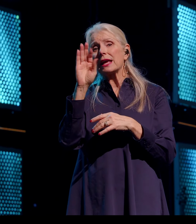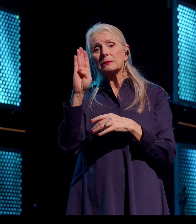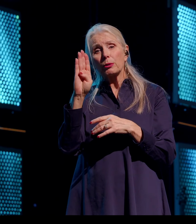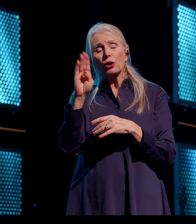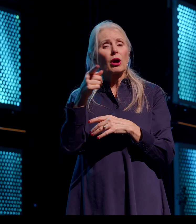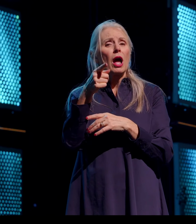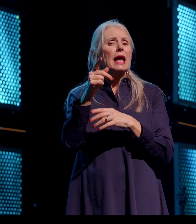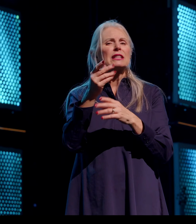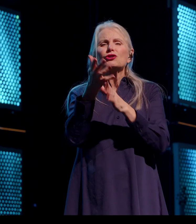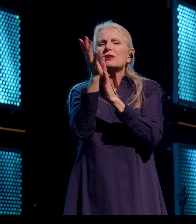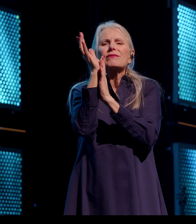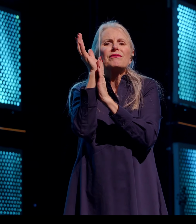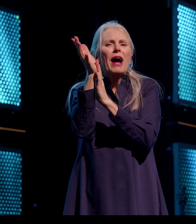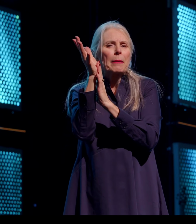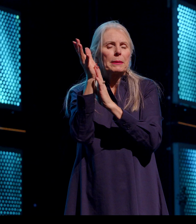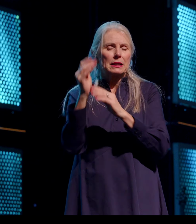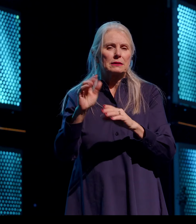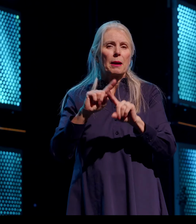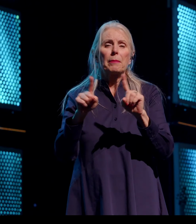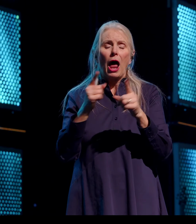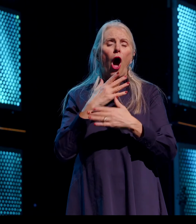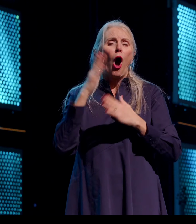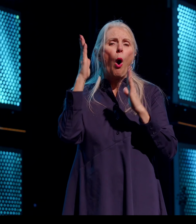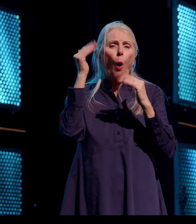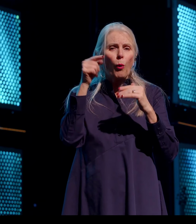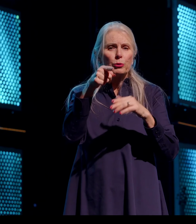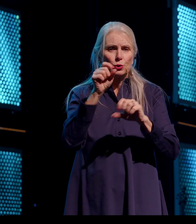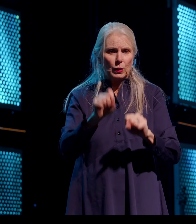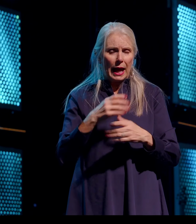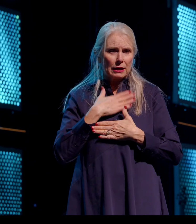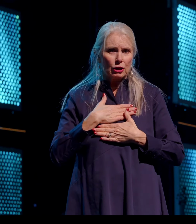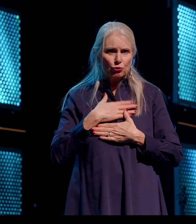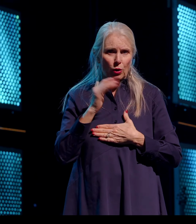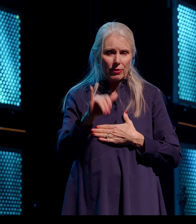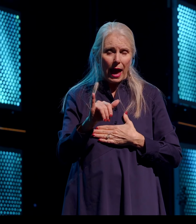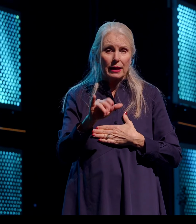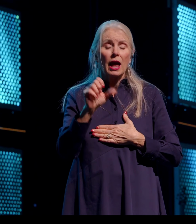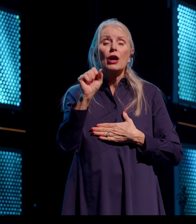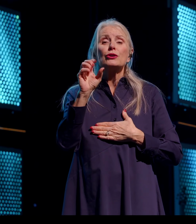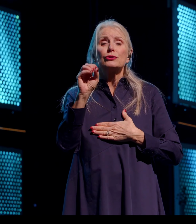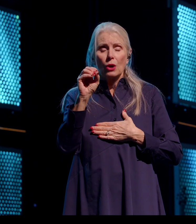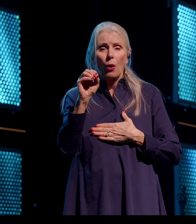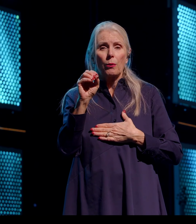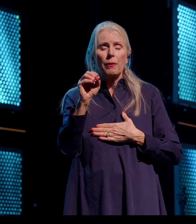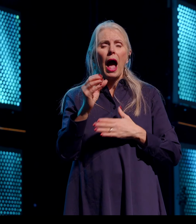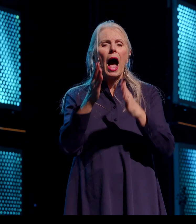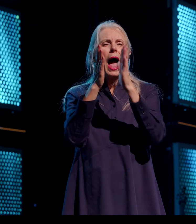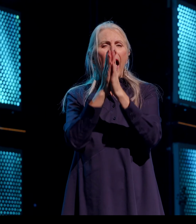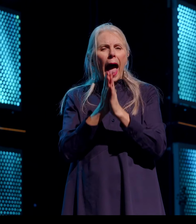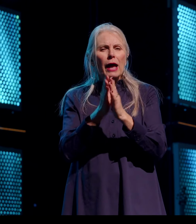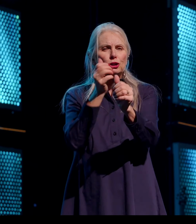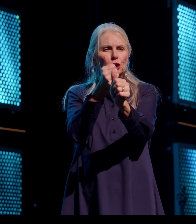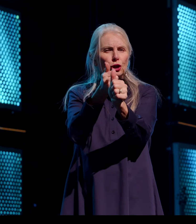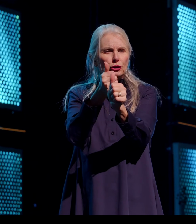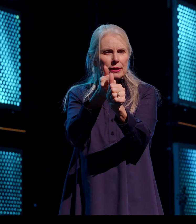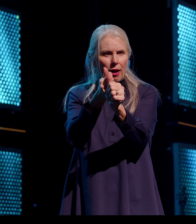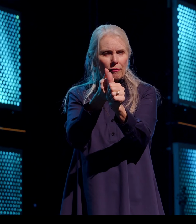that you will enjoy. As we close and are about to take communion, ask yourself these questions and where God's leading